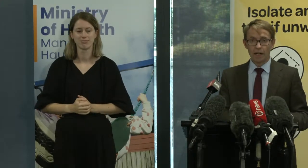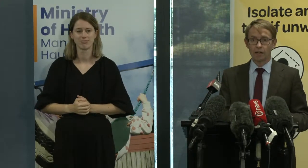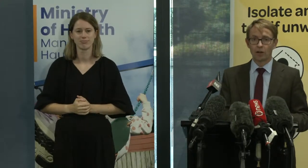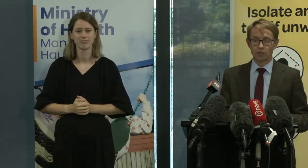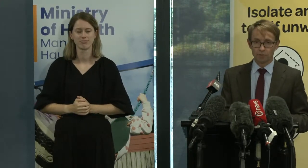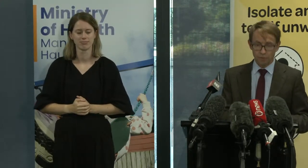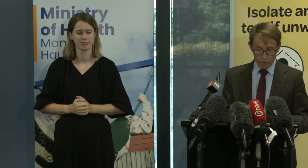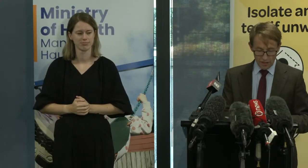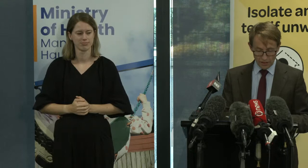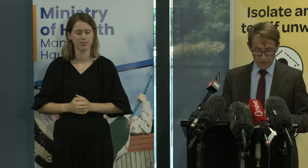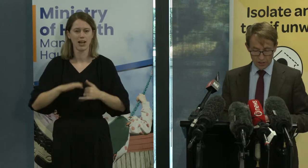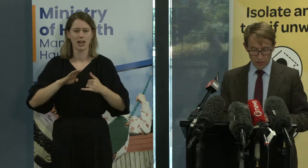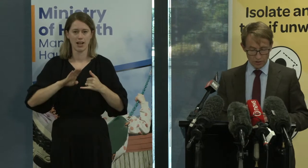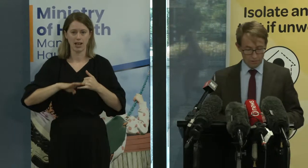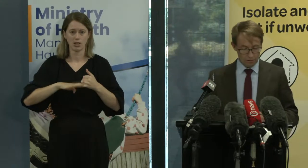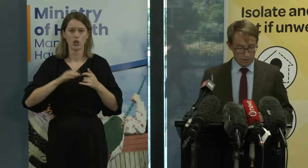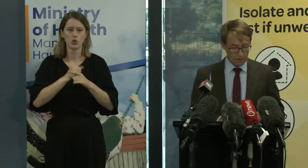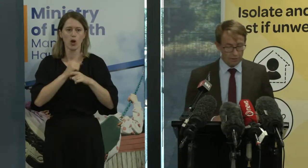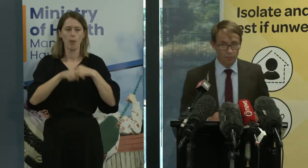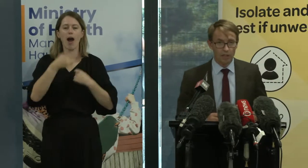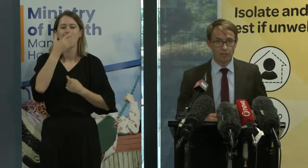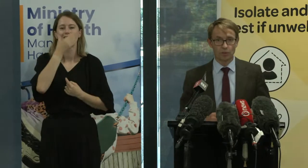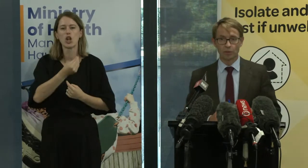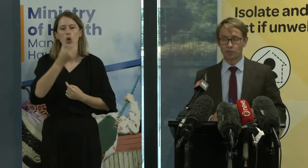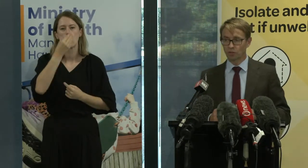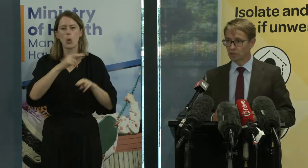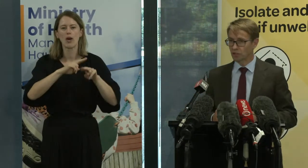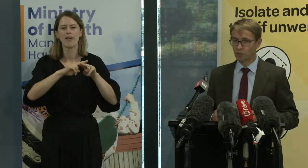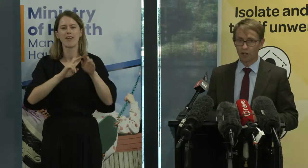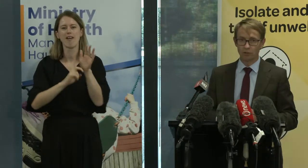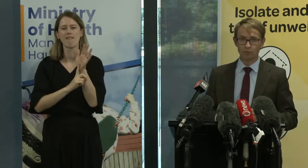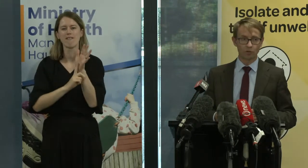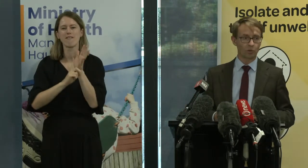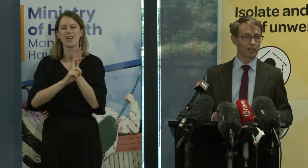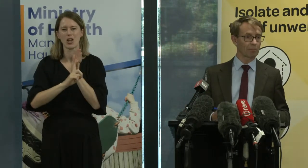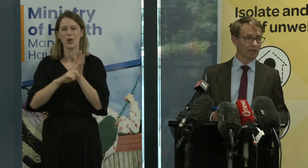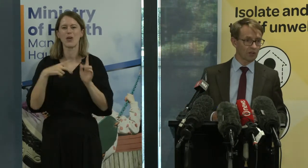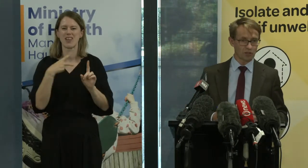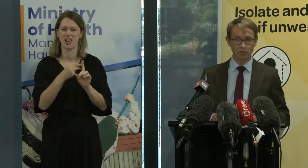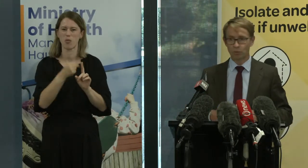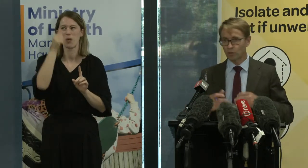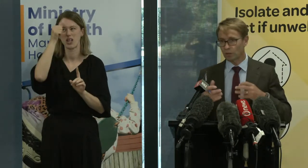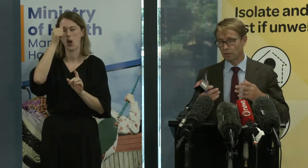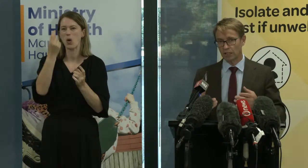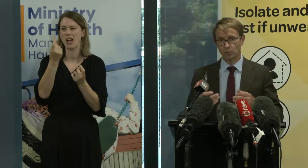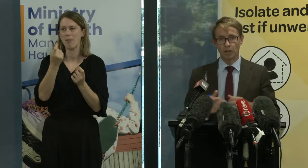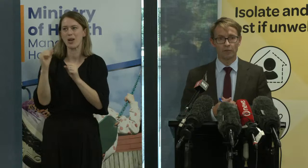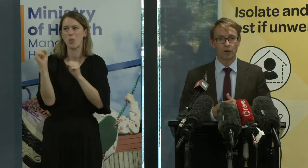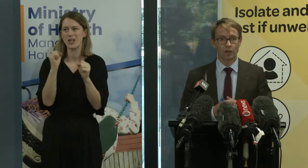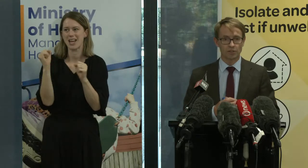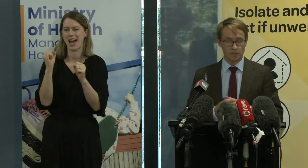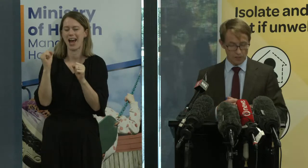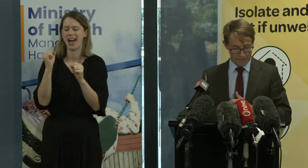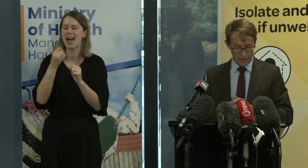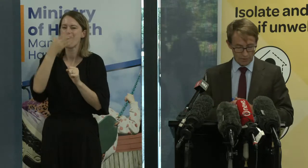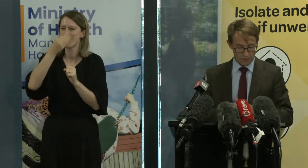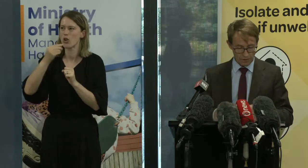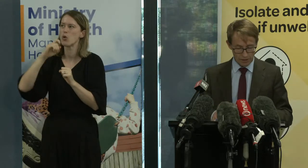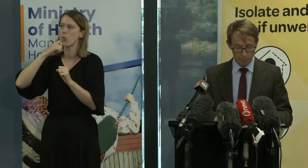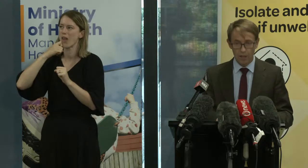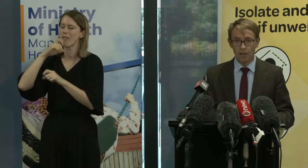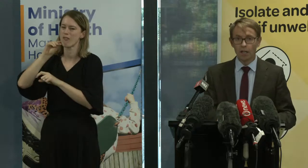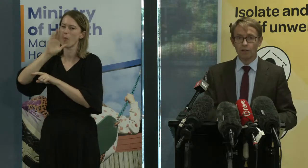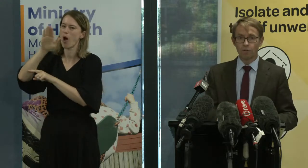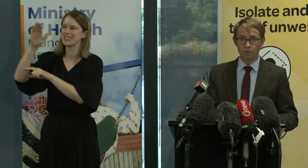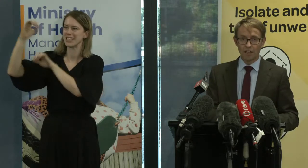Finally, on to flu vaccination. As we move into winter, we know flu will come back across the border, as will other viruses like